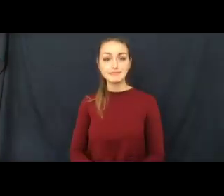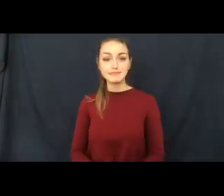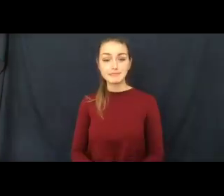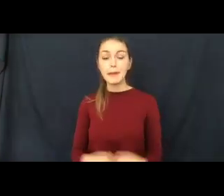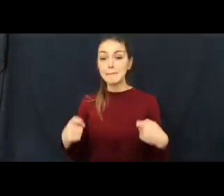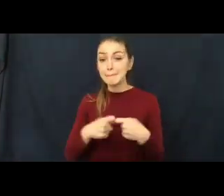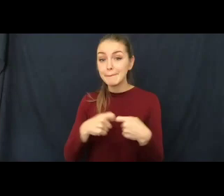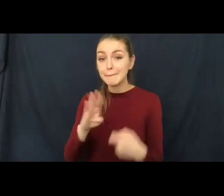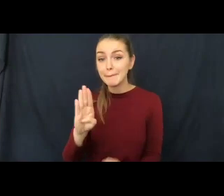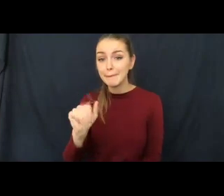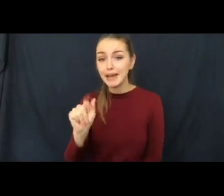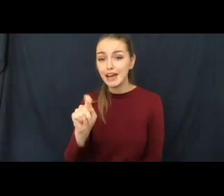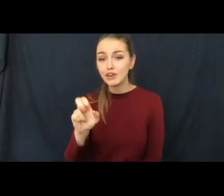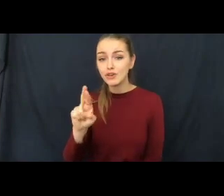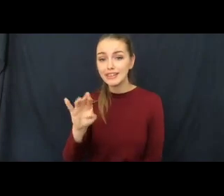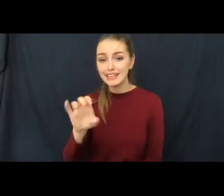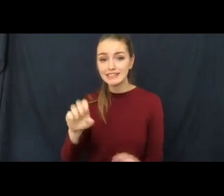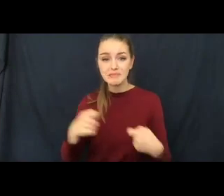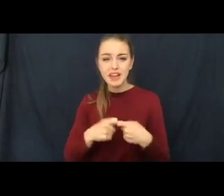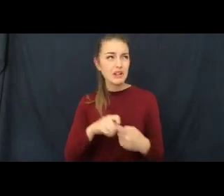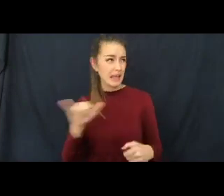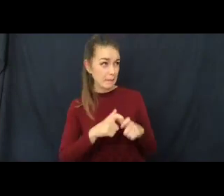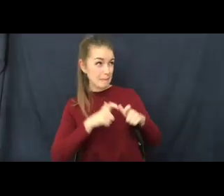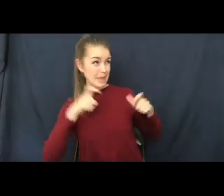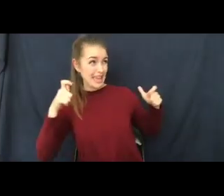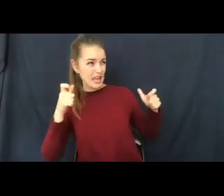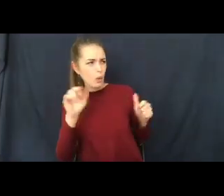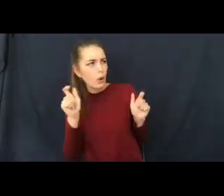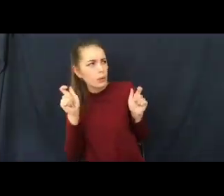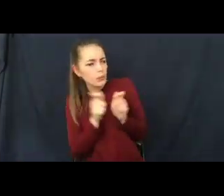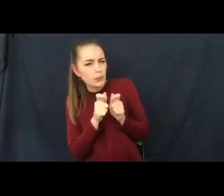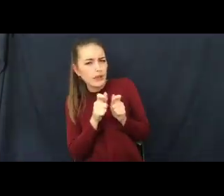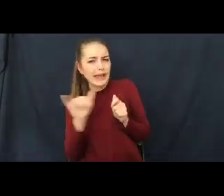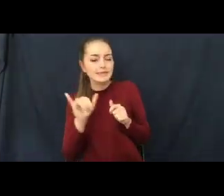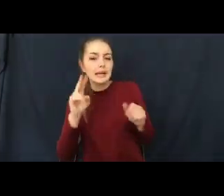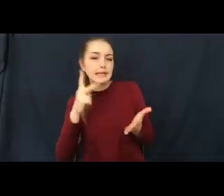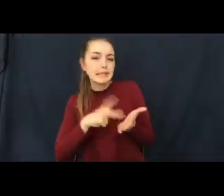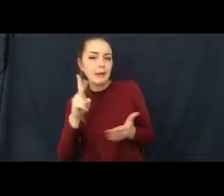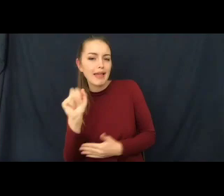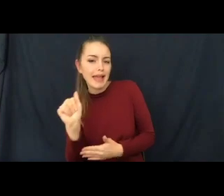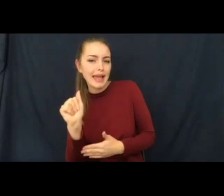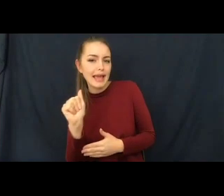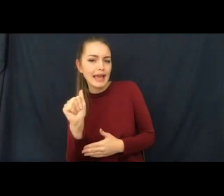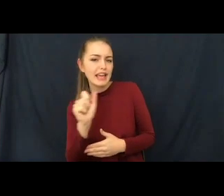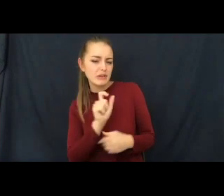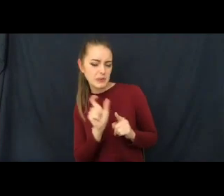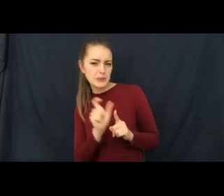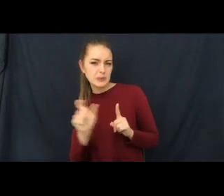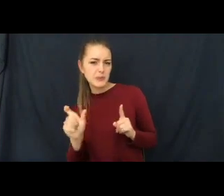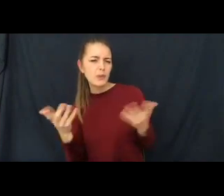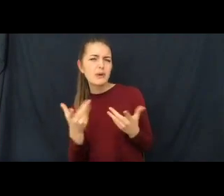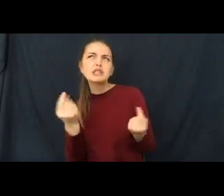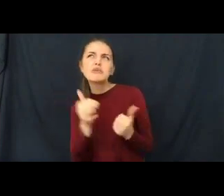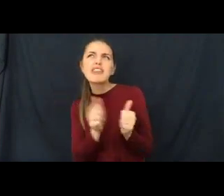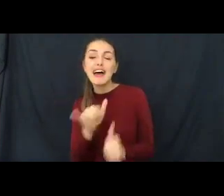Batteries. Now, are these just big batteries or little tiny AA batteries? What do I do with those AA Let's check